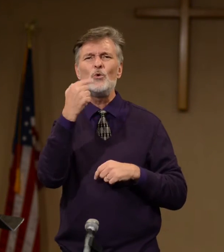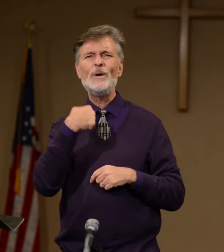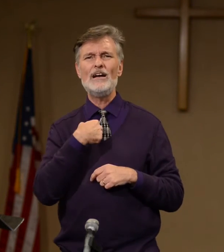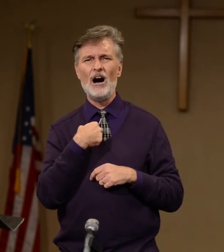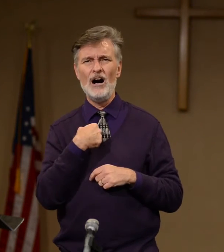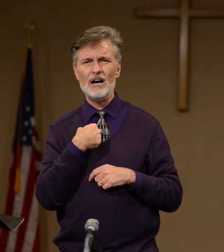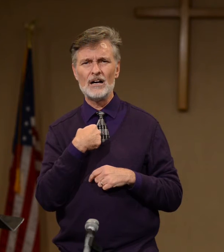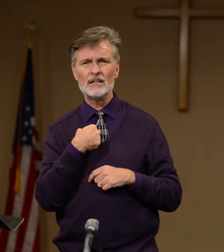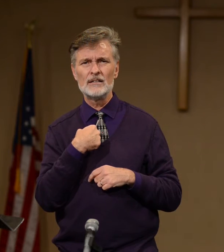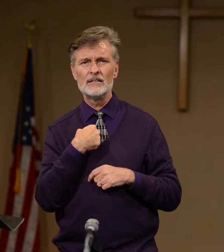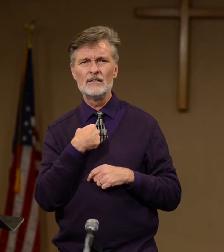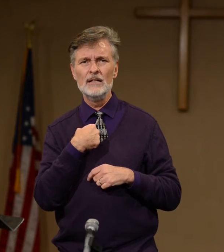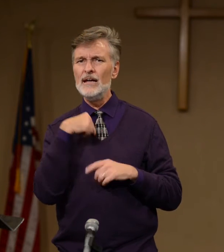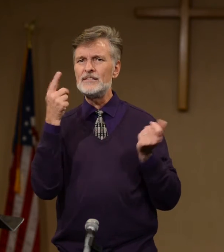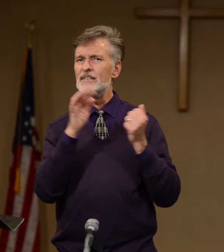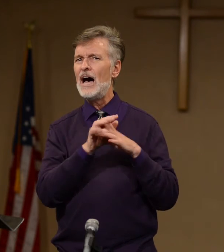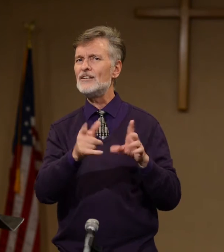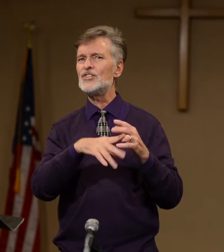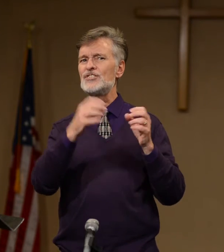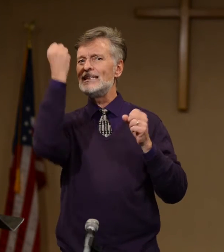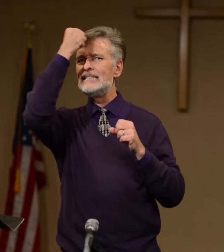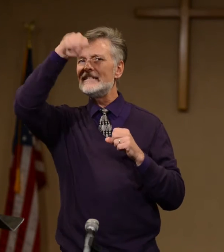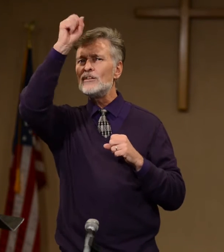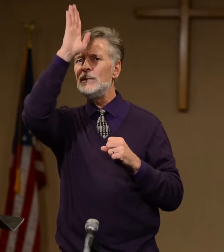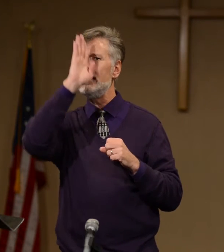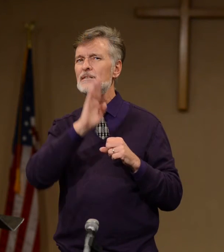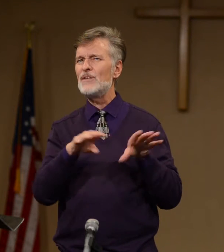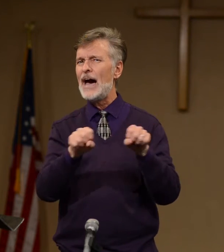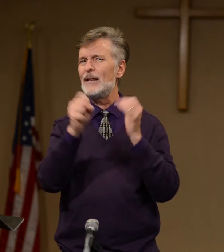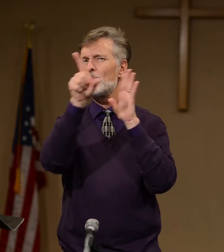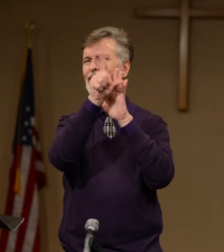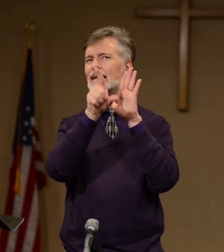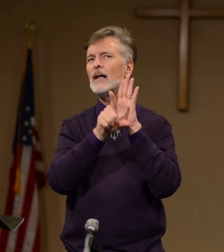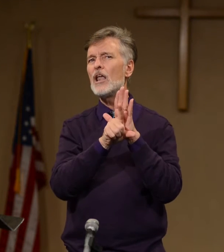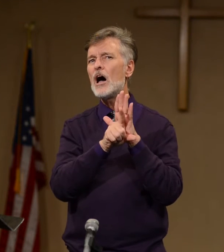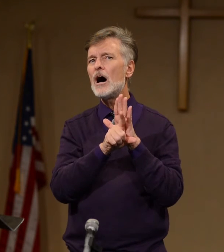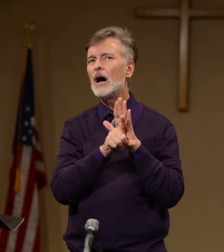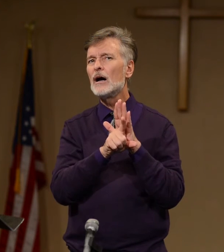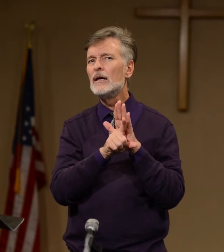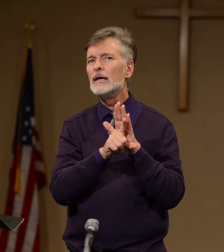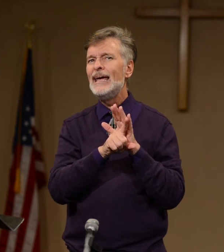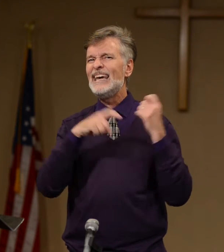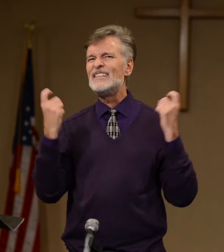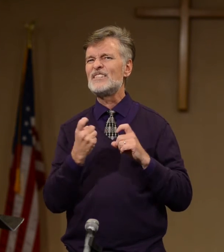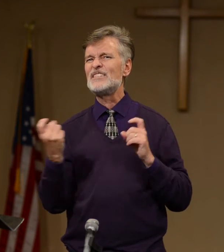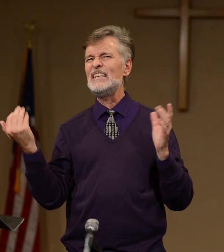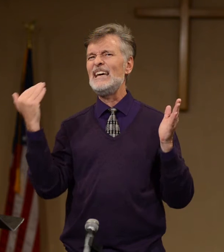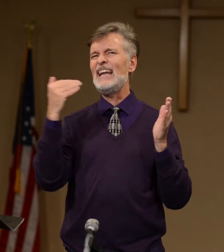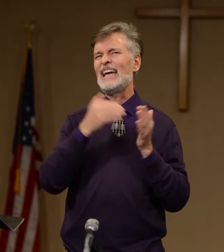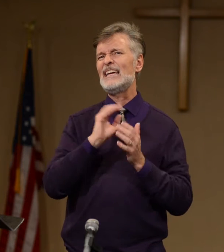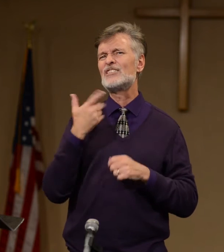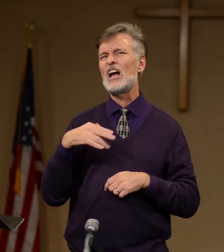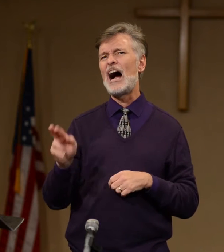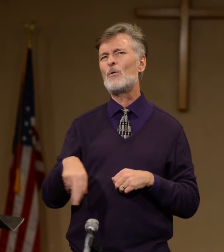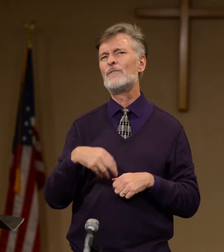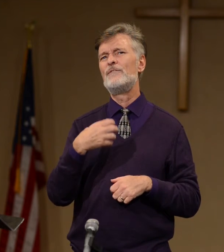we are. It's not just a disobedience of God and breaking a law. It is a sin against our